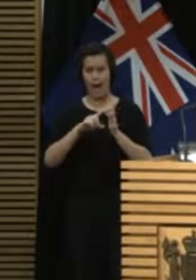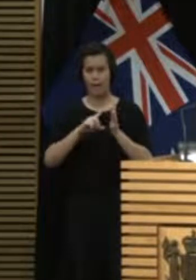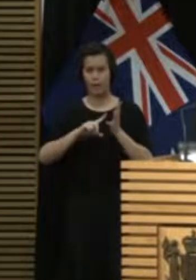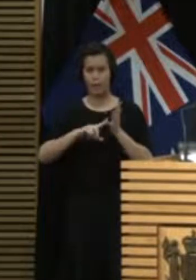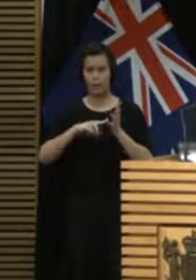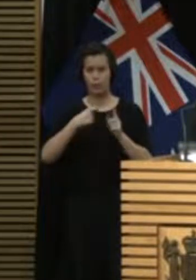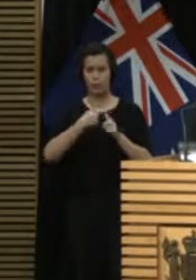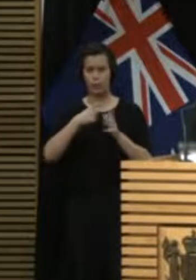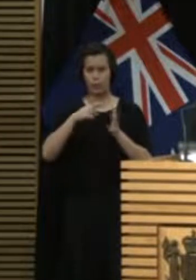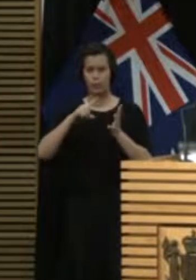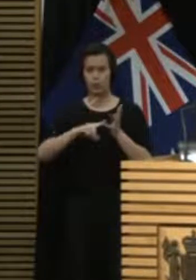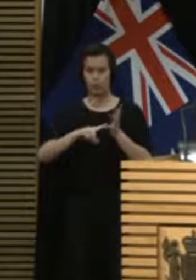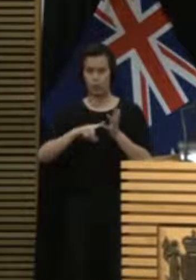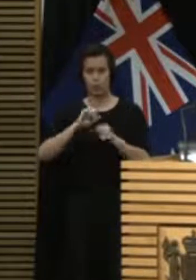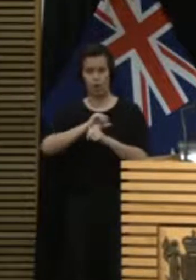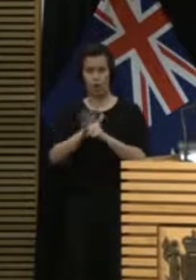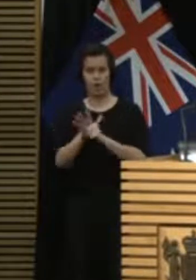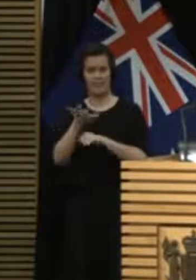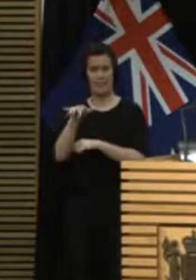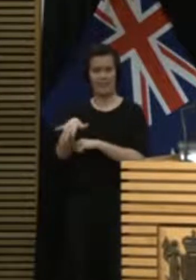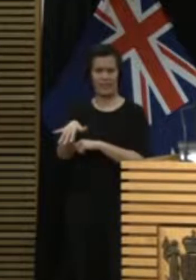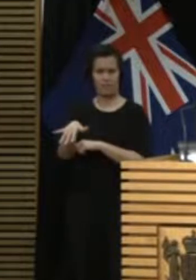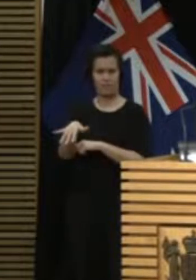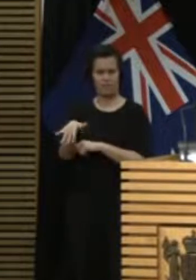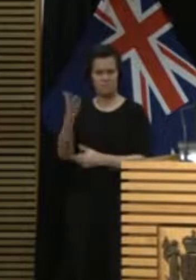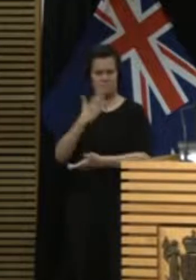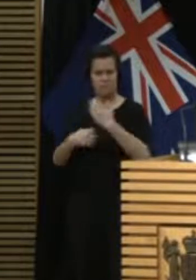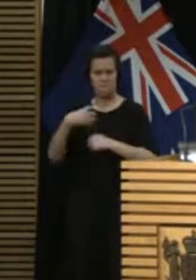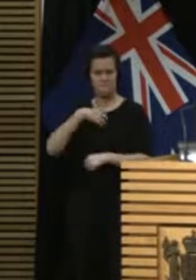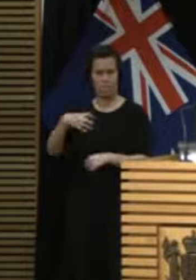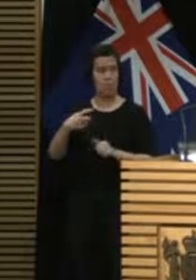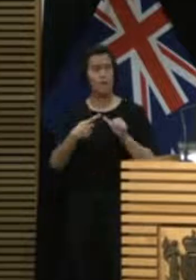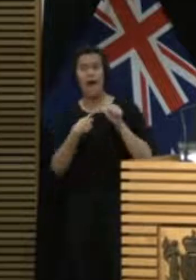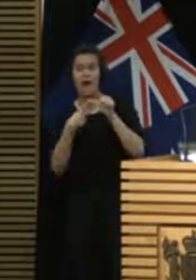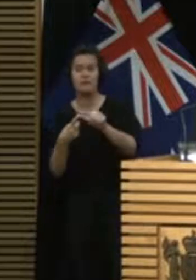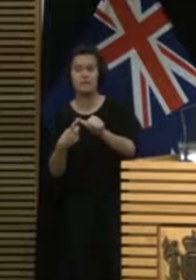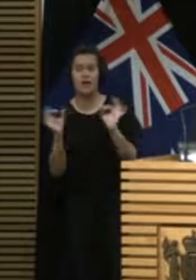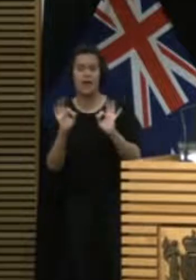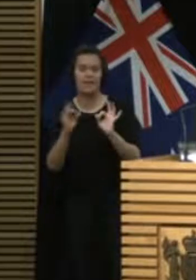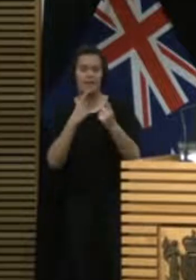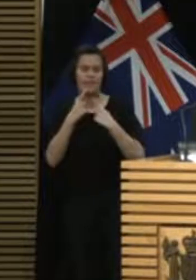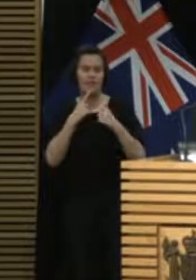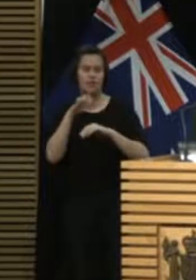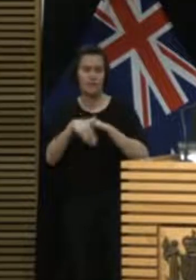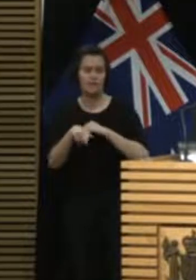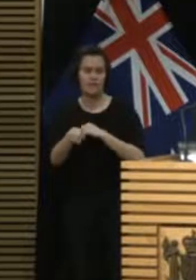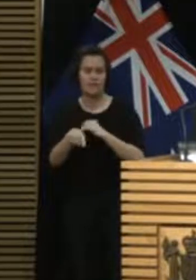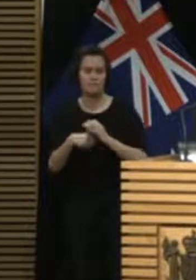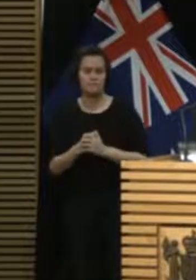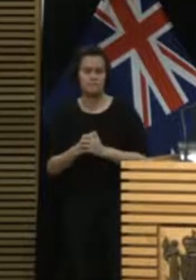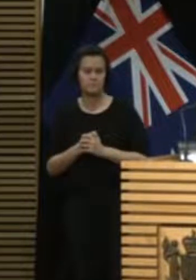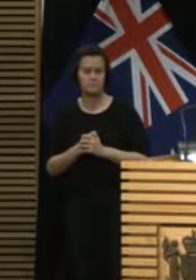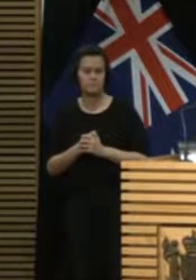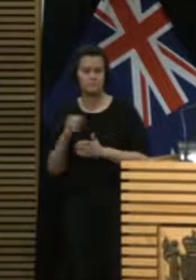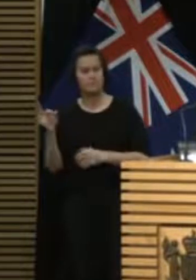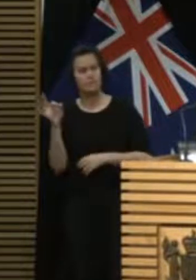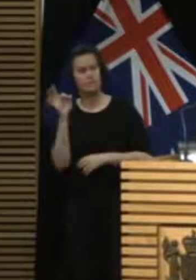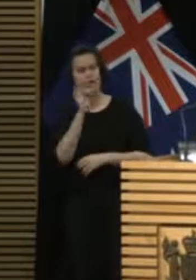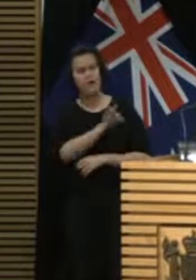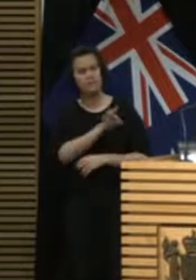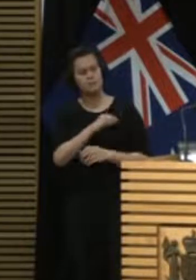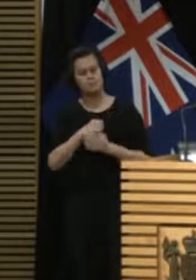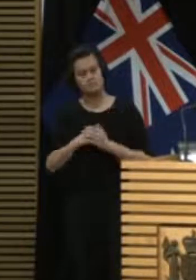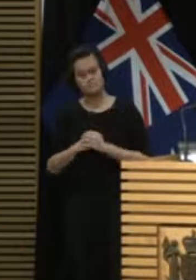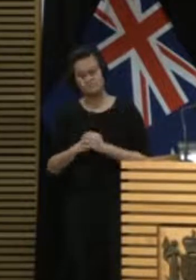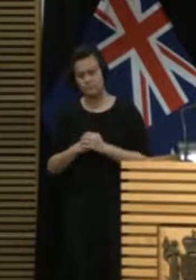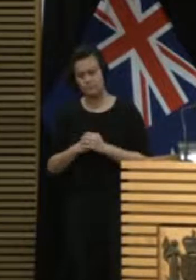Waiuku case? I don't have any information on that, but happy to follow that up afterwards. Yep. Okay, can I come to Ben? Just on the public panel,